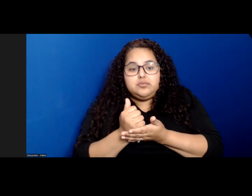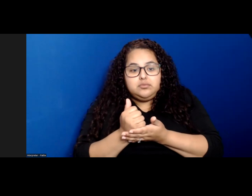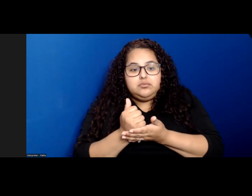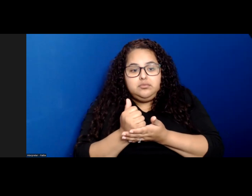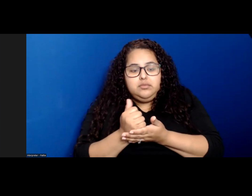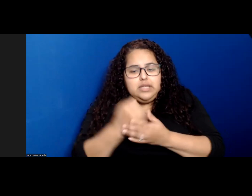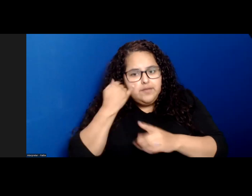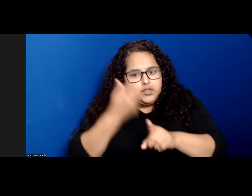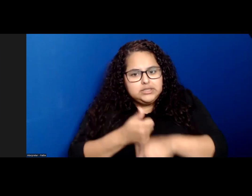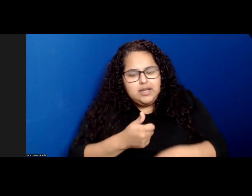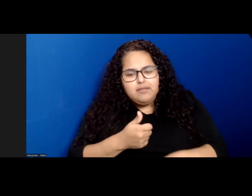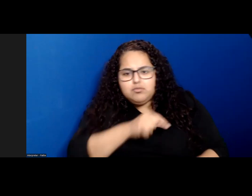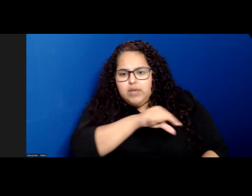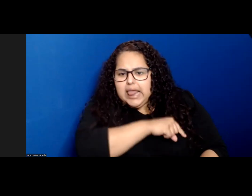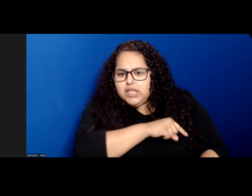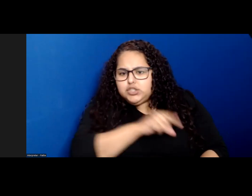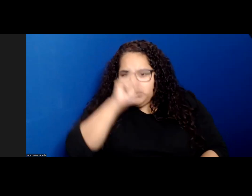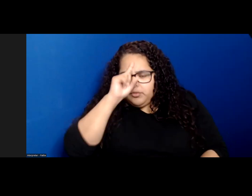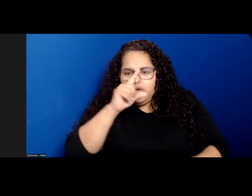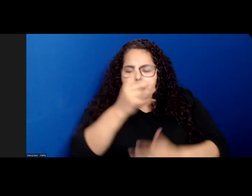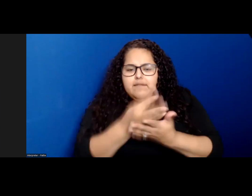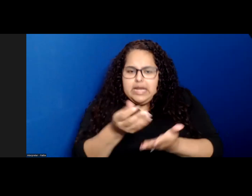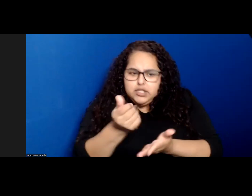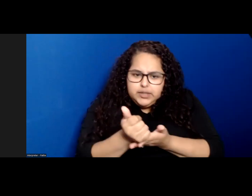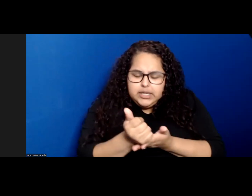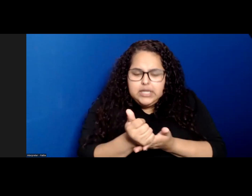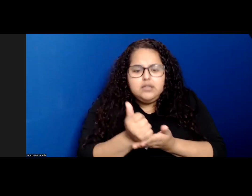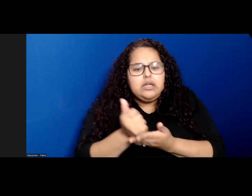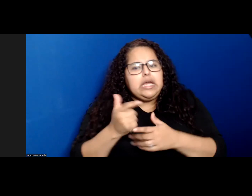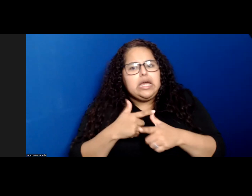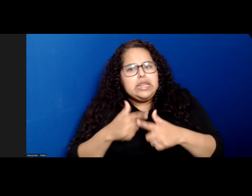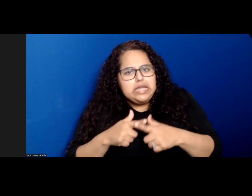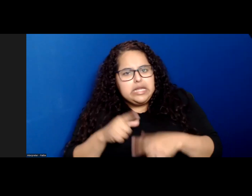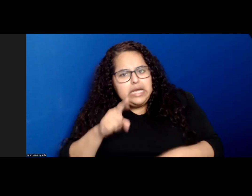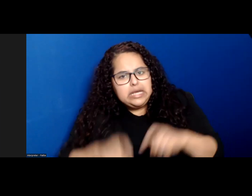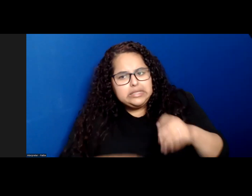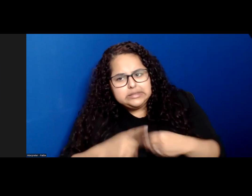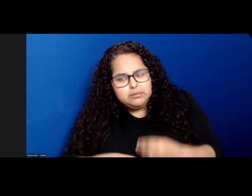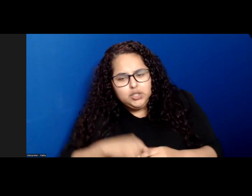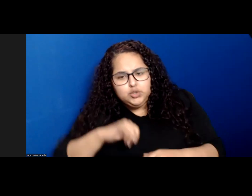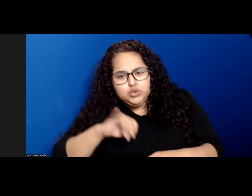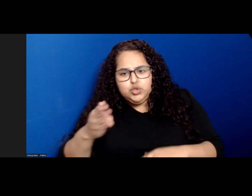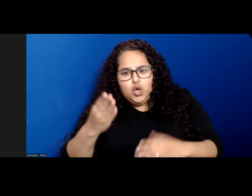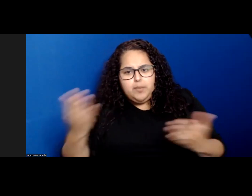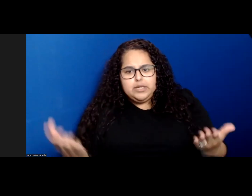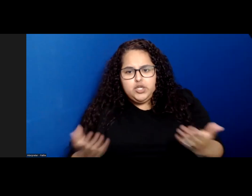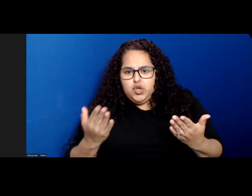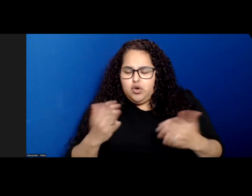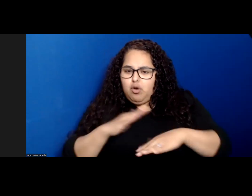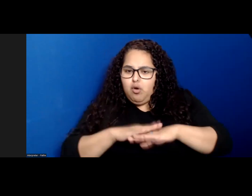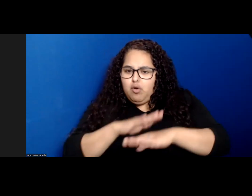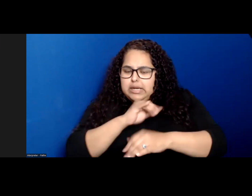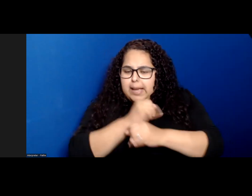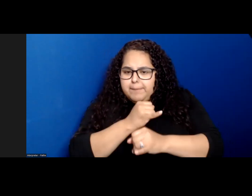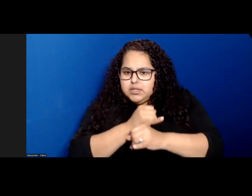be eligible for financial aid, and then ask questions about jobs here on campus. So let